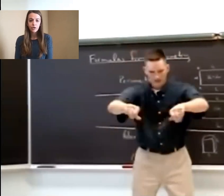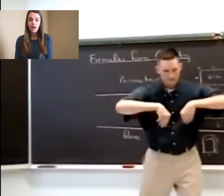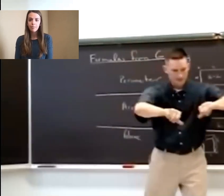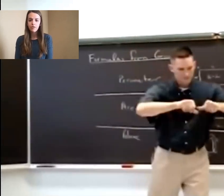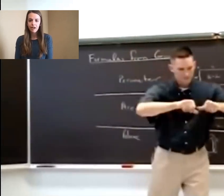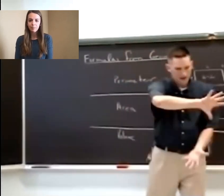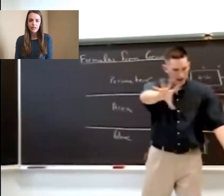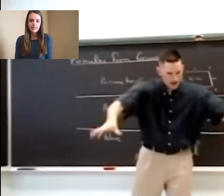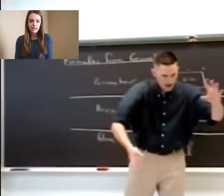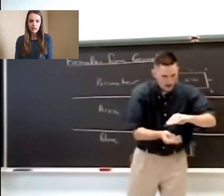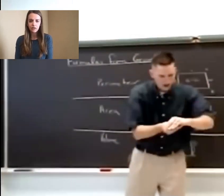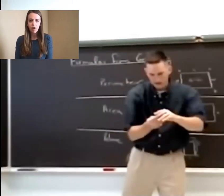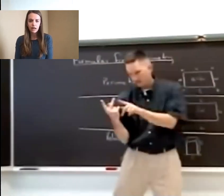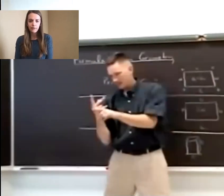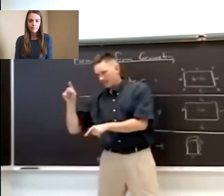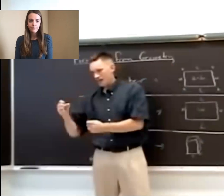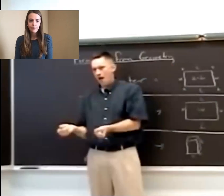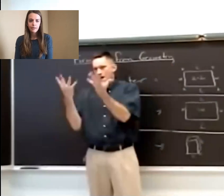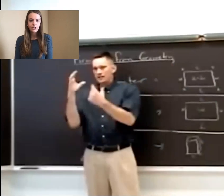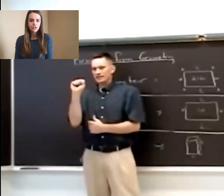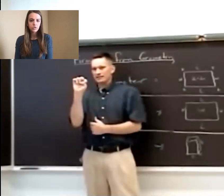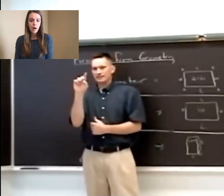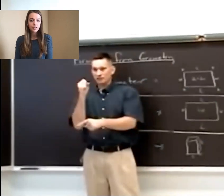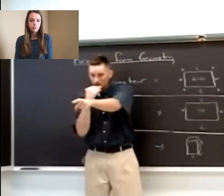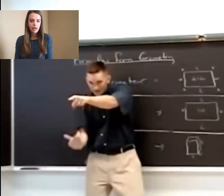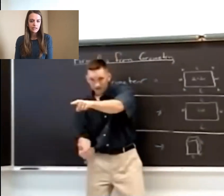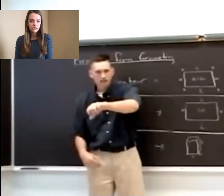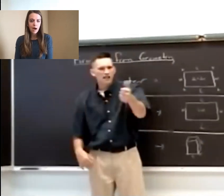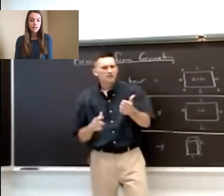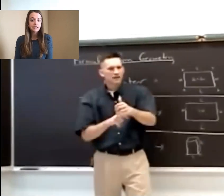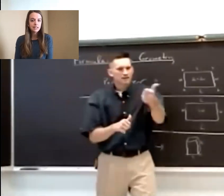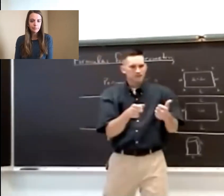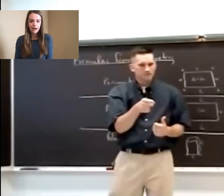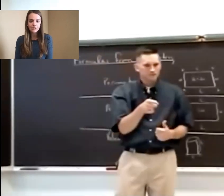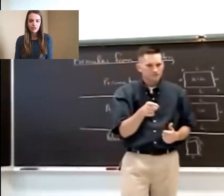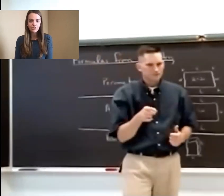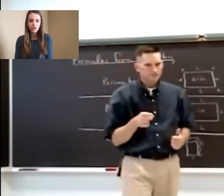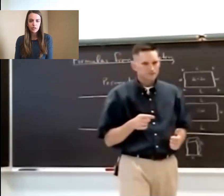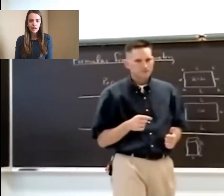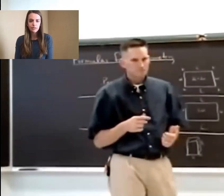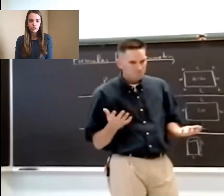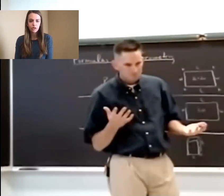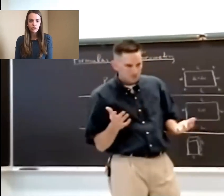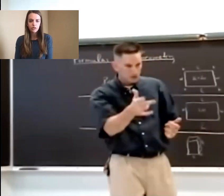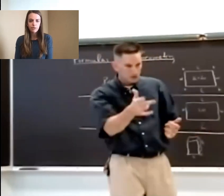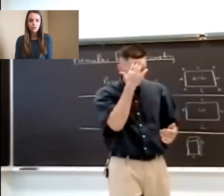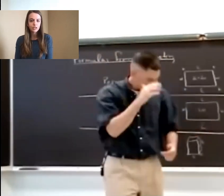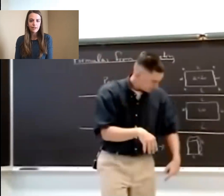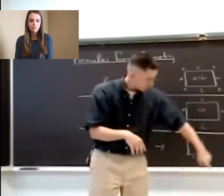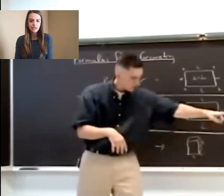Okay, perfect. Planting, a garden. You need to know how much space and how many seeds to buy. So you need to know what the measurements of that space